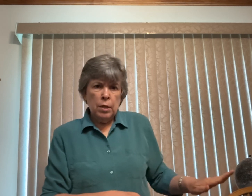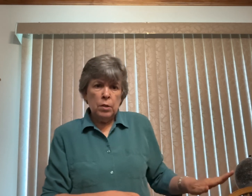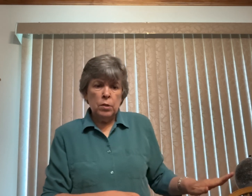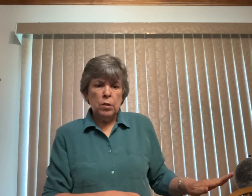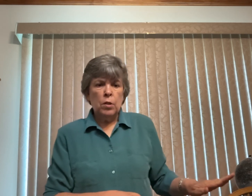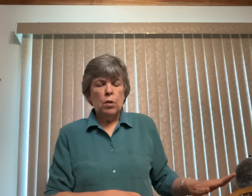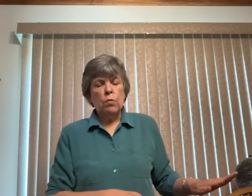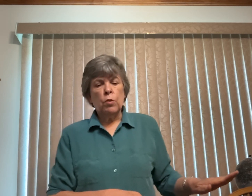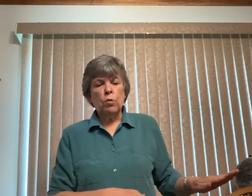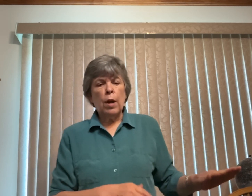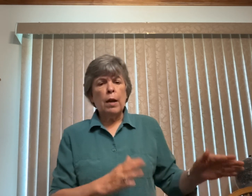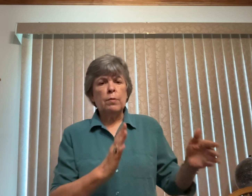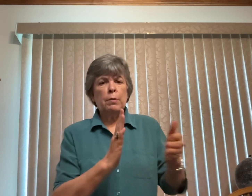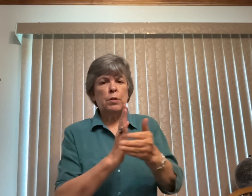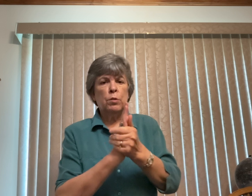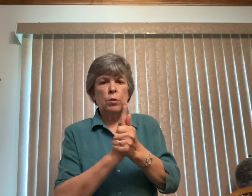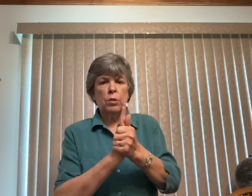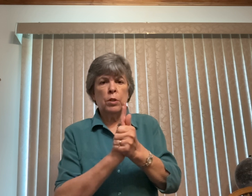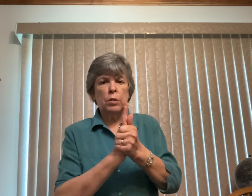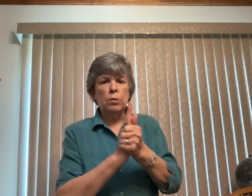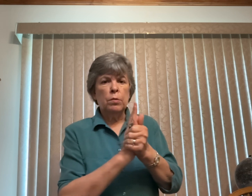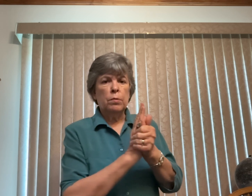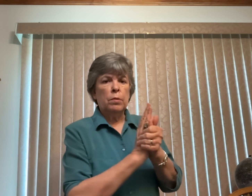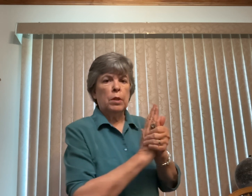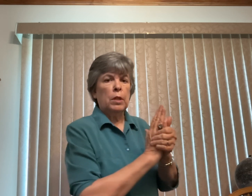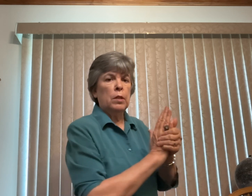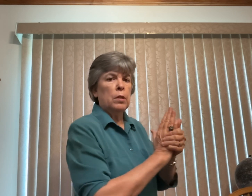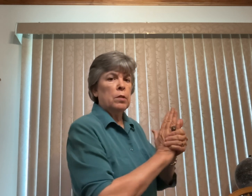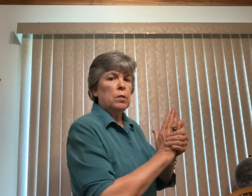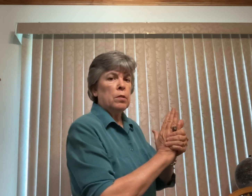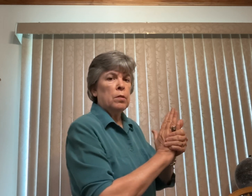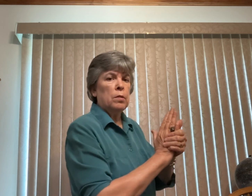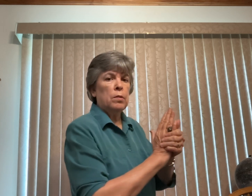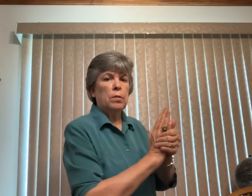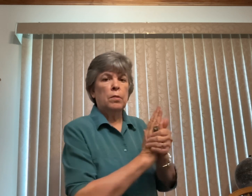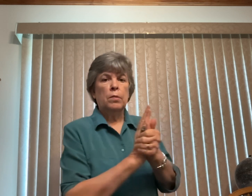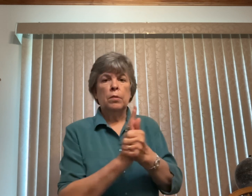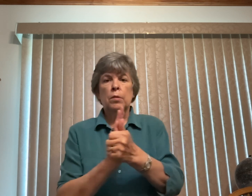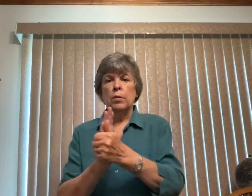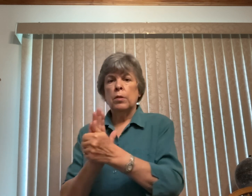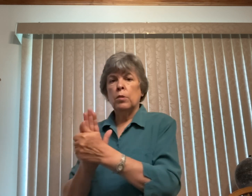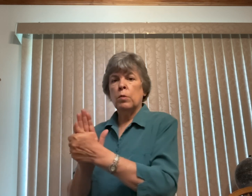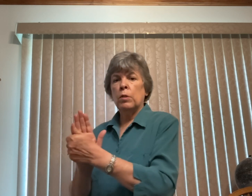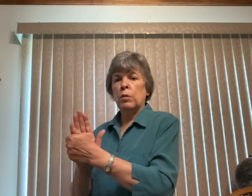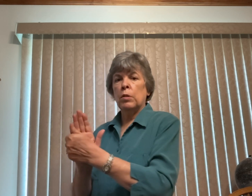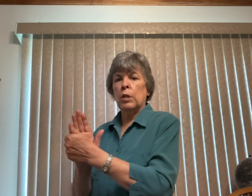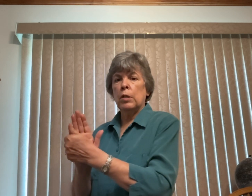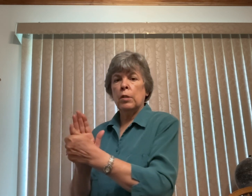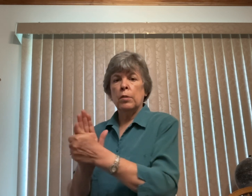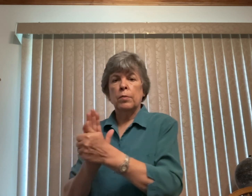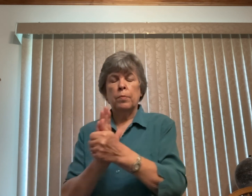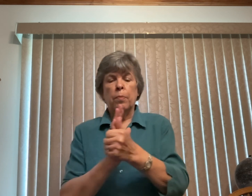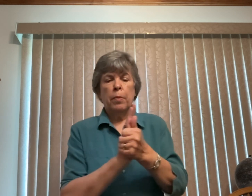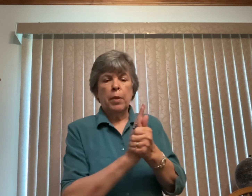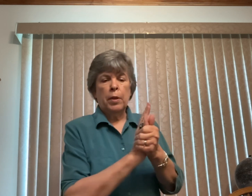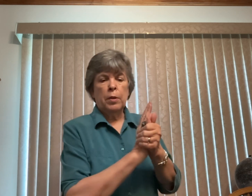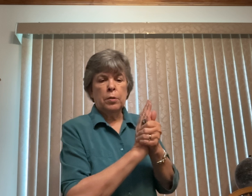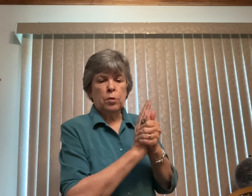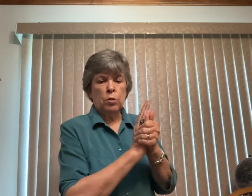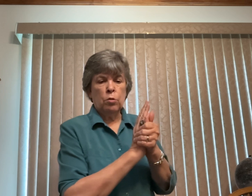his, for craft, I would do skill, like this. That's what it looks like. His